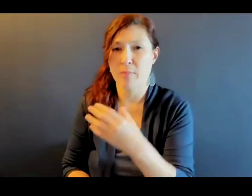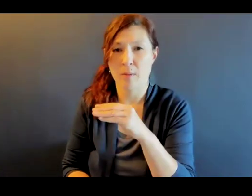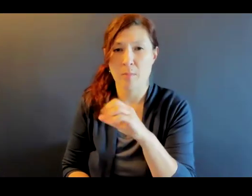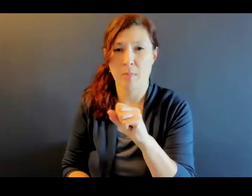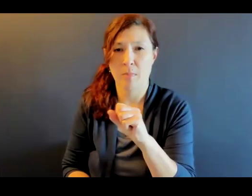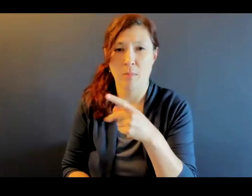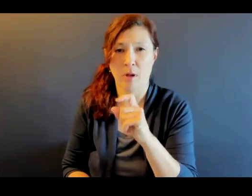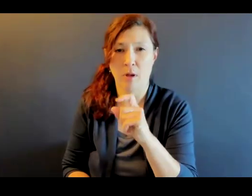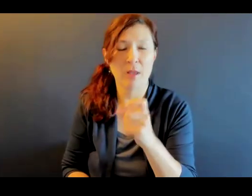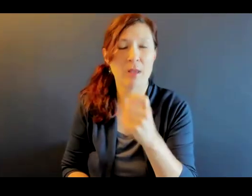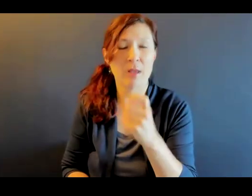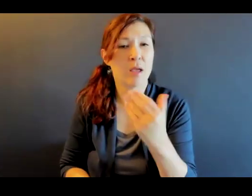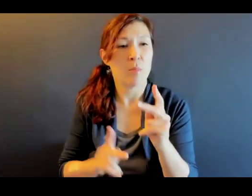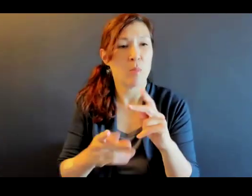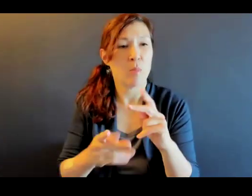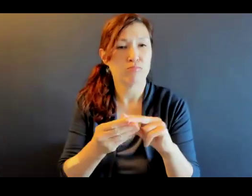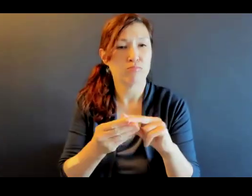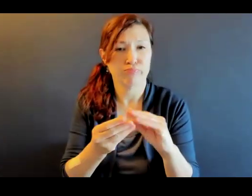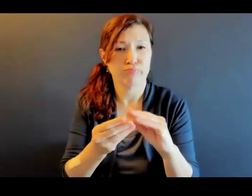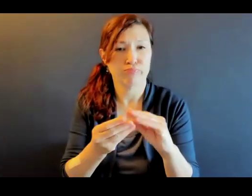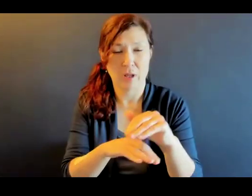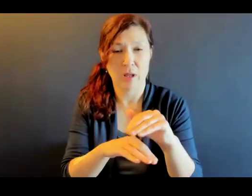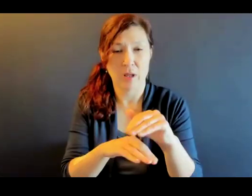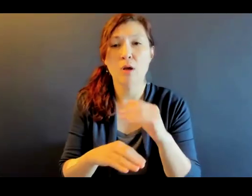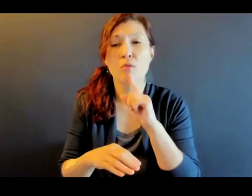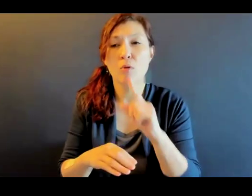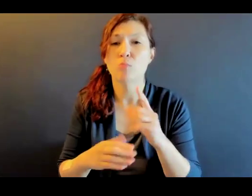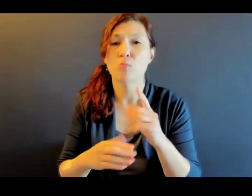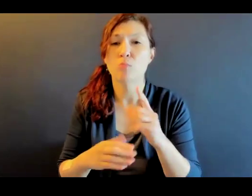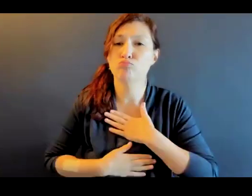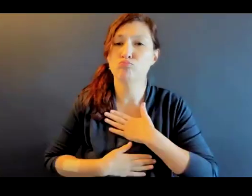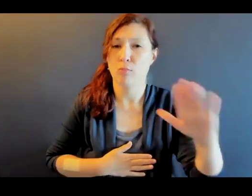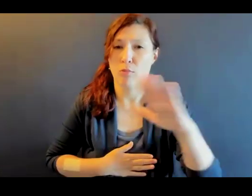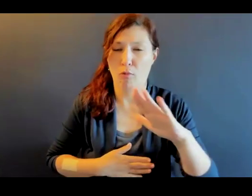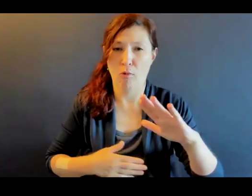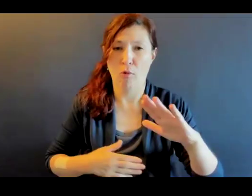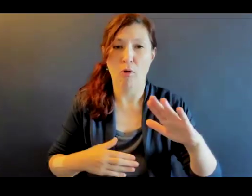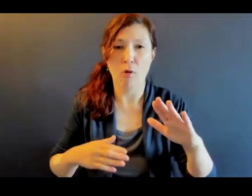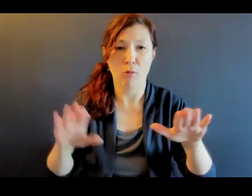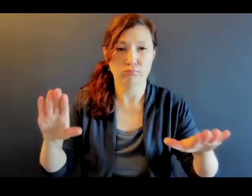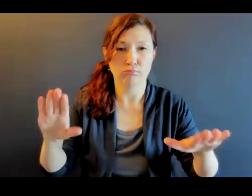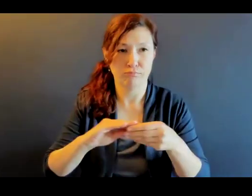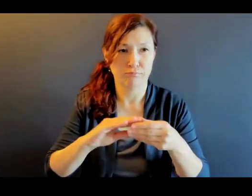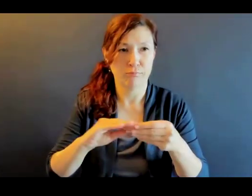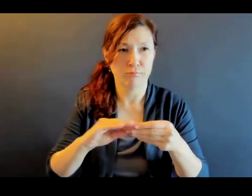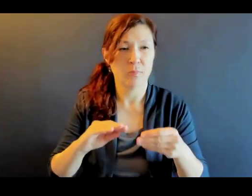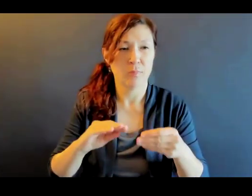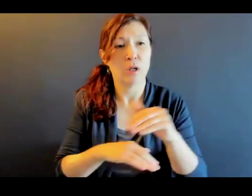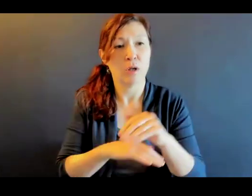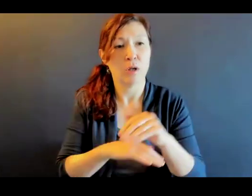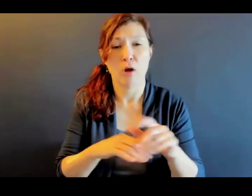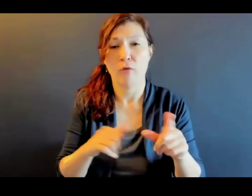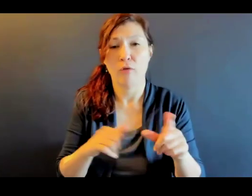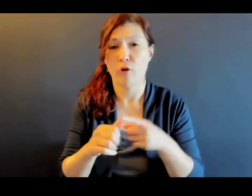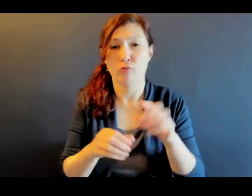shared your perspectives. Your testimony is very important to us. Our first action item this evening is the grants for